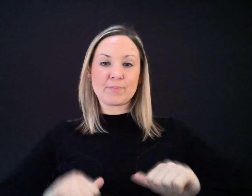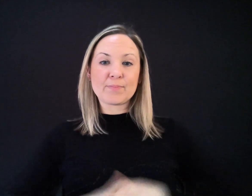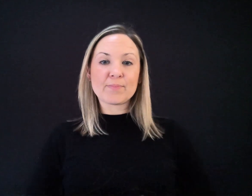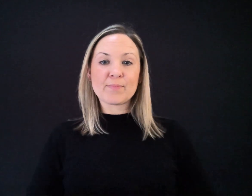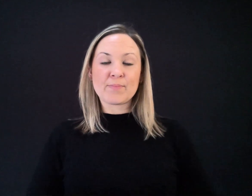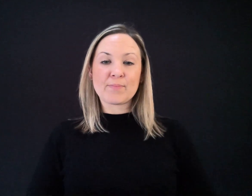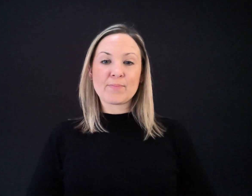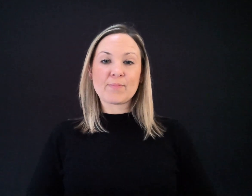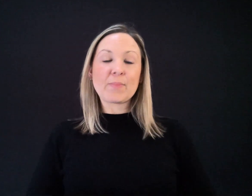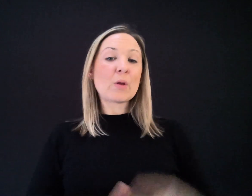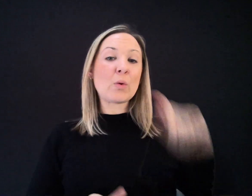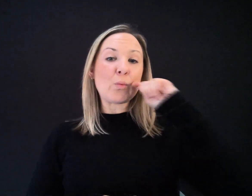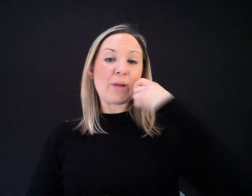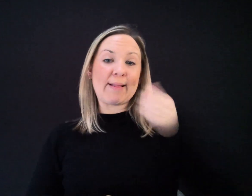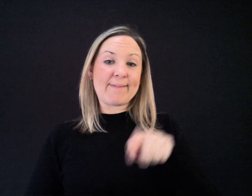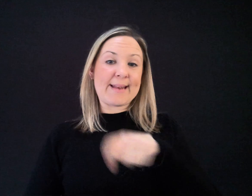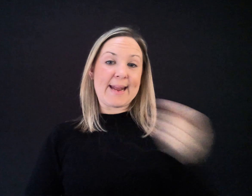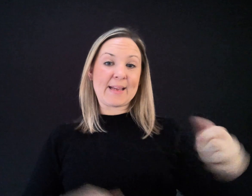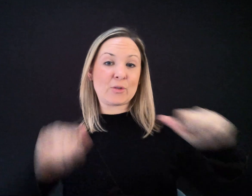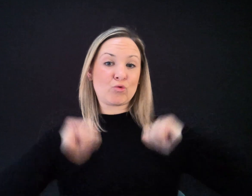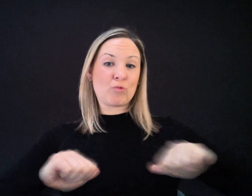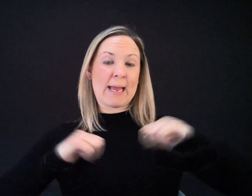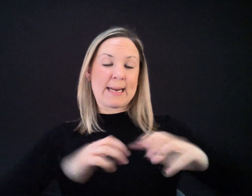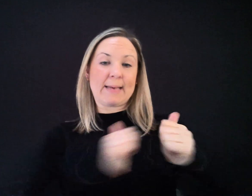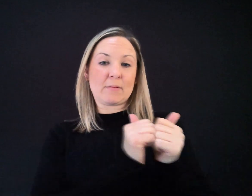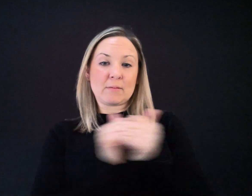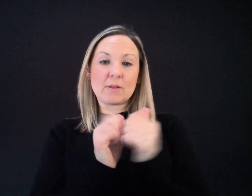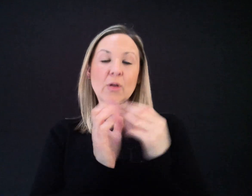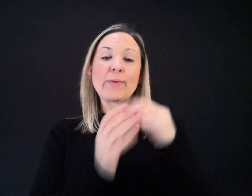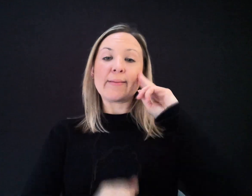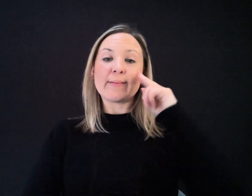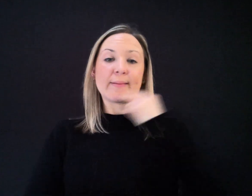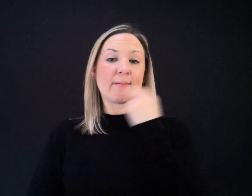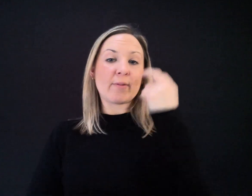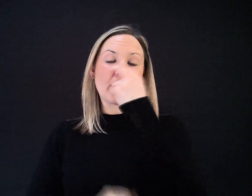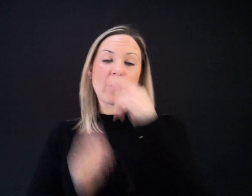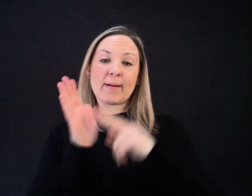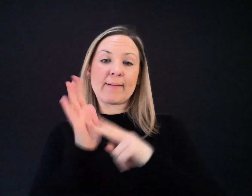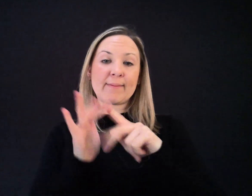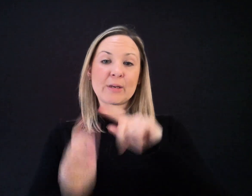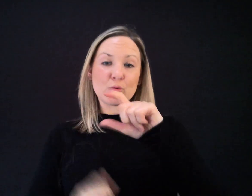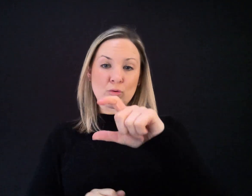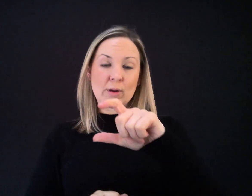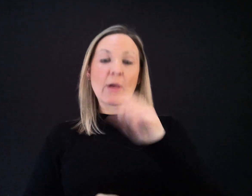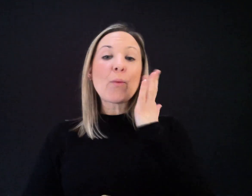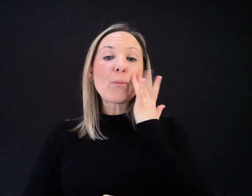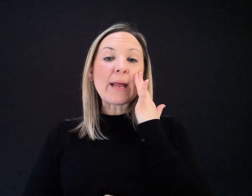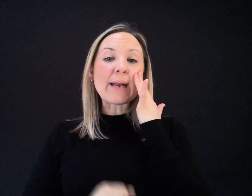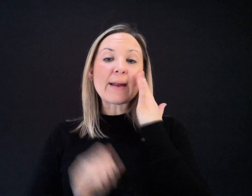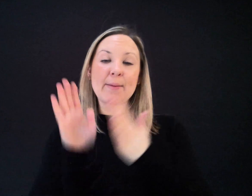We will run our next ComGuide training in partnership with Deafblind Victoria. It'll be on Monday the